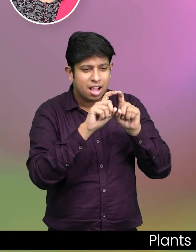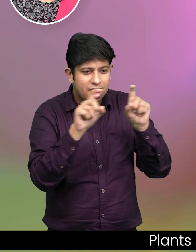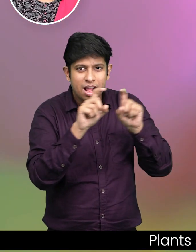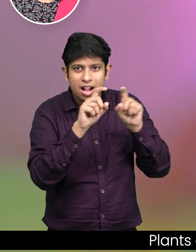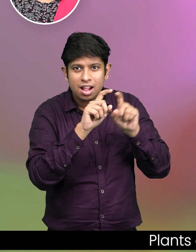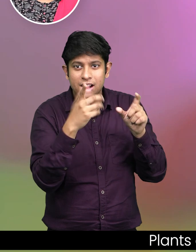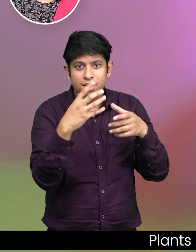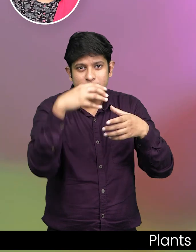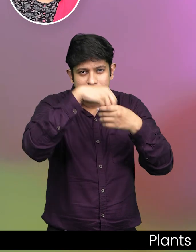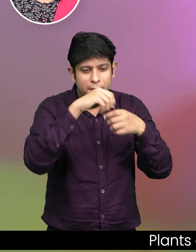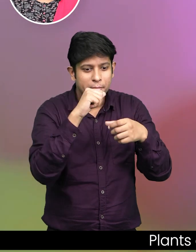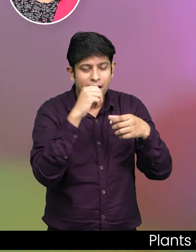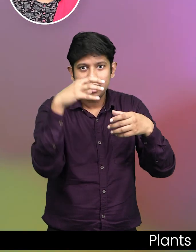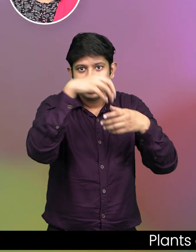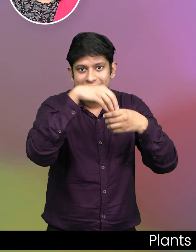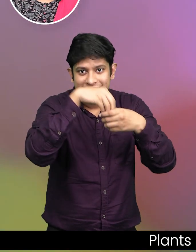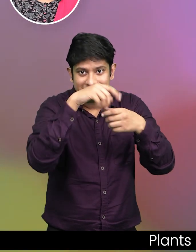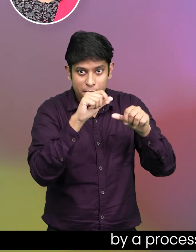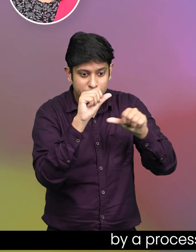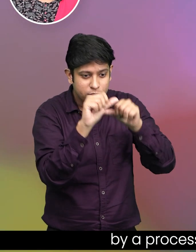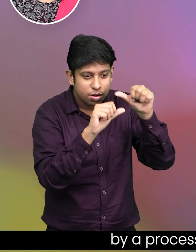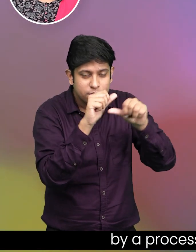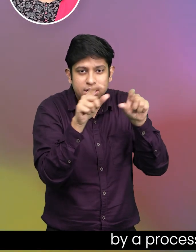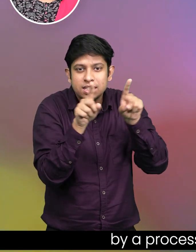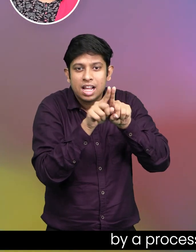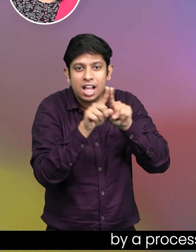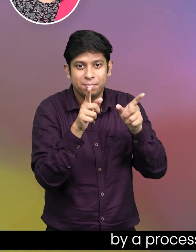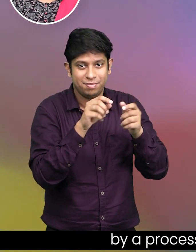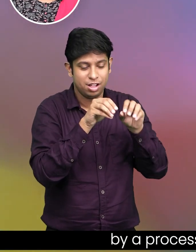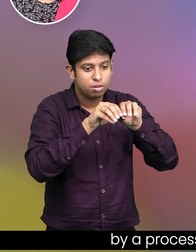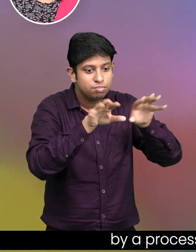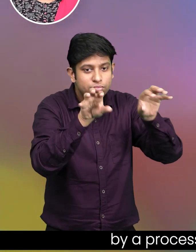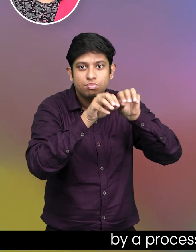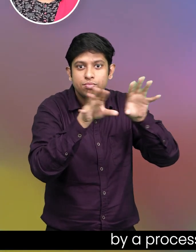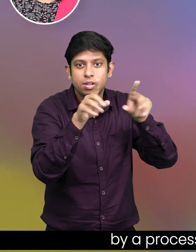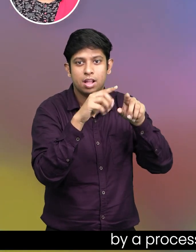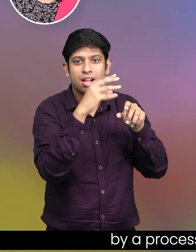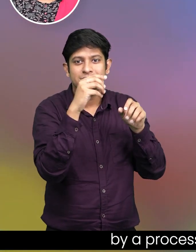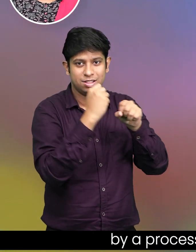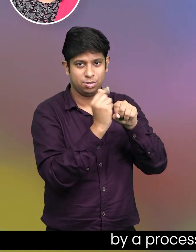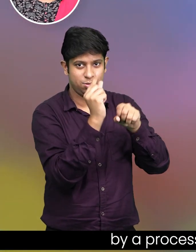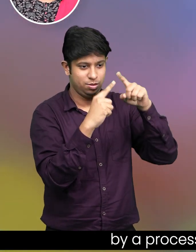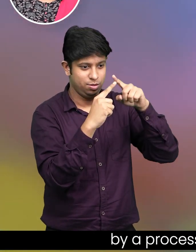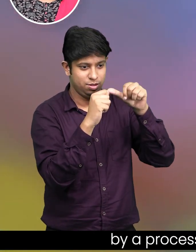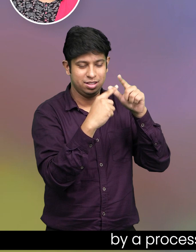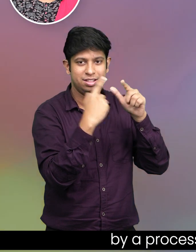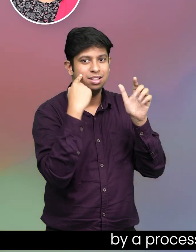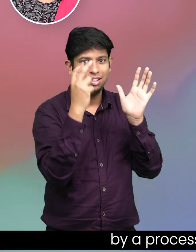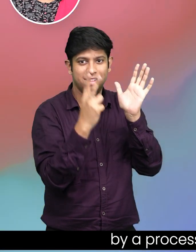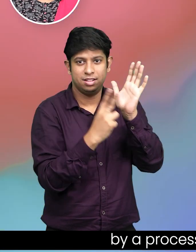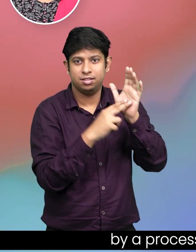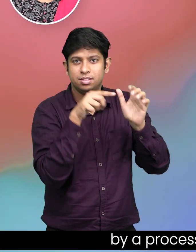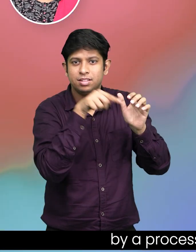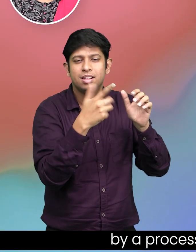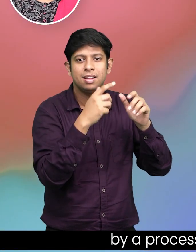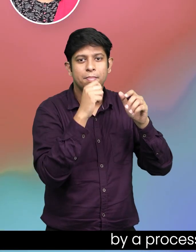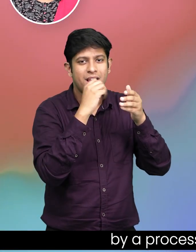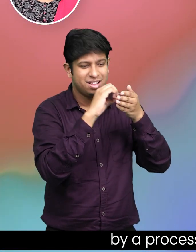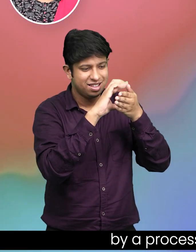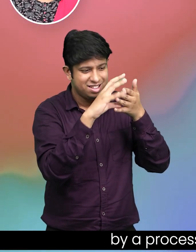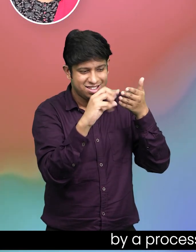Plants can get rid of excess water by a process like transpiration and